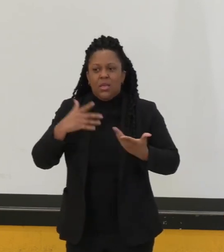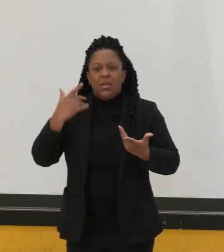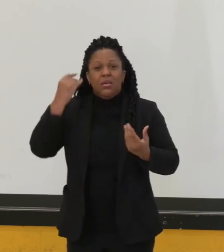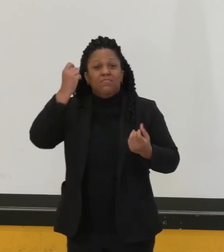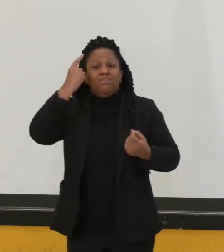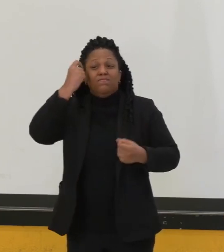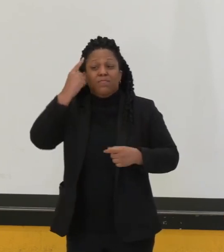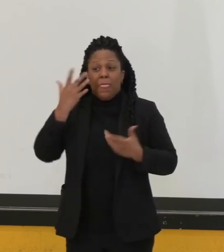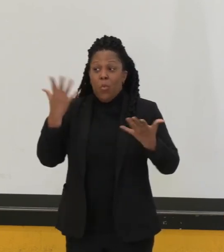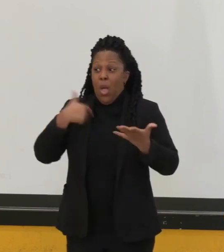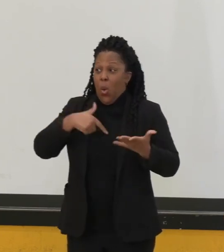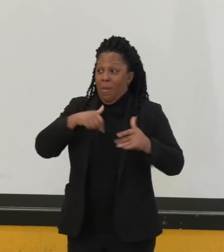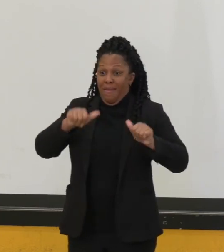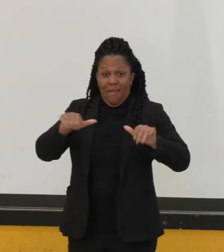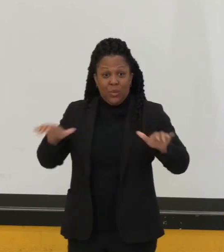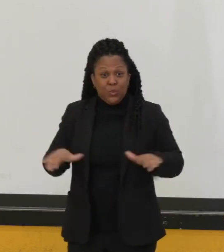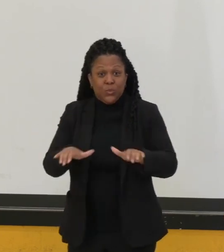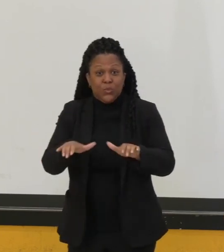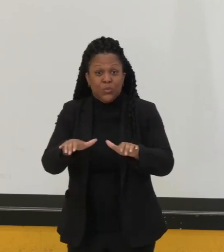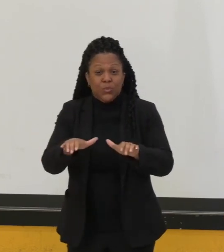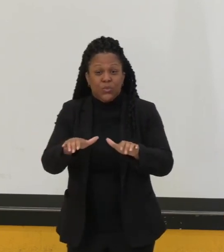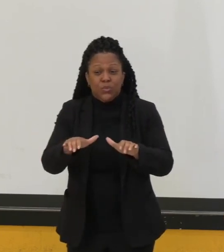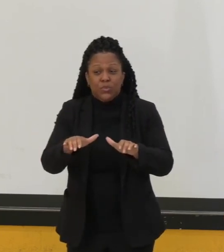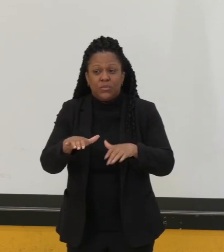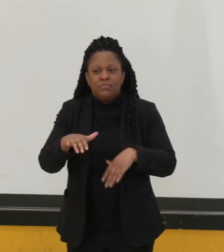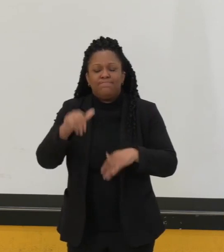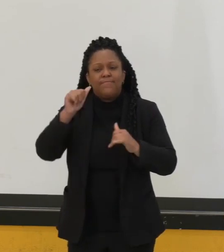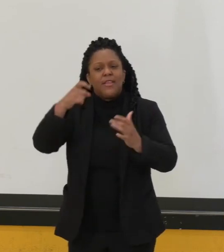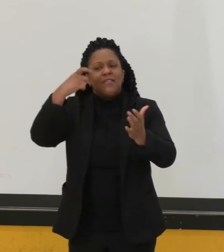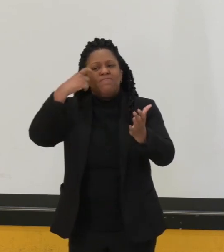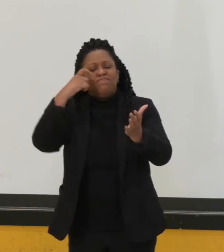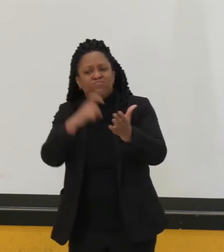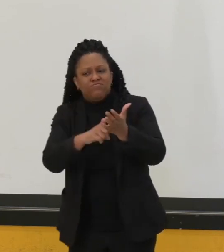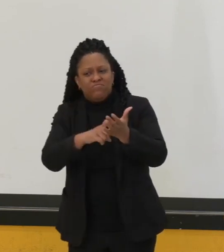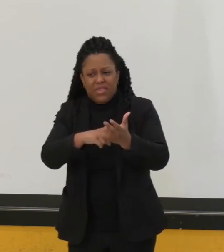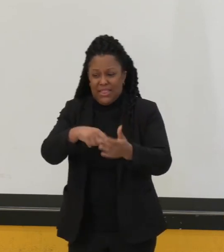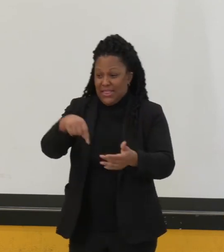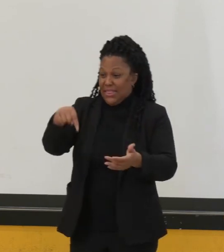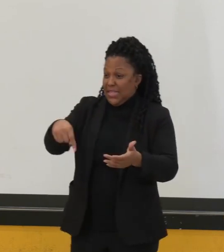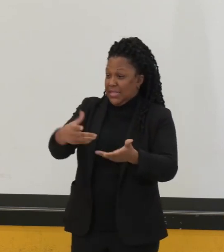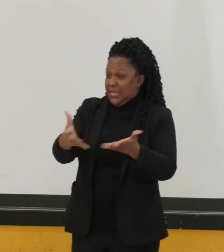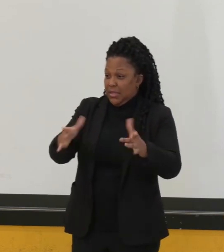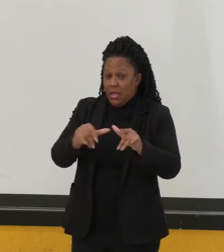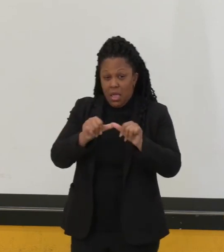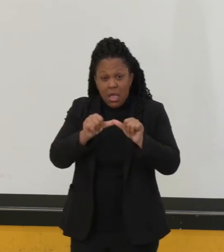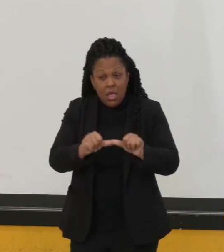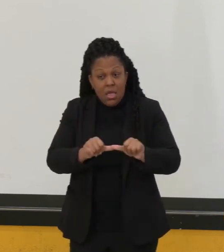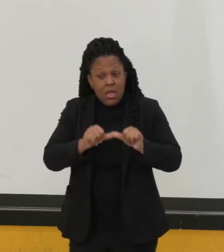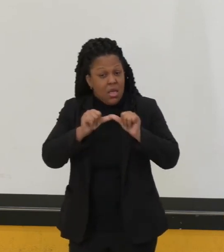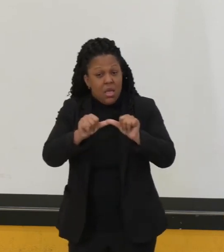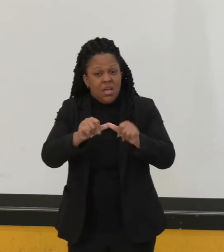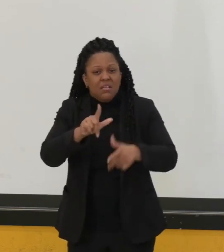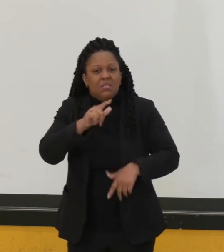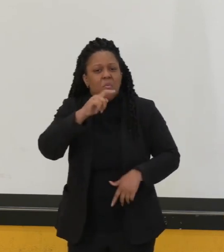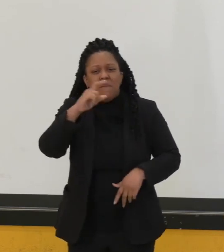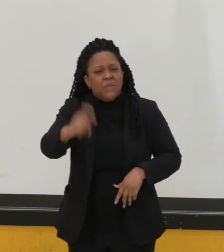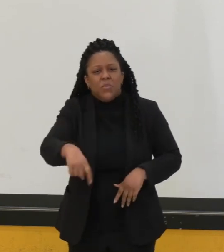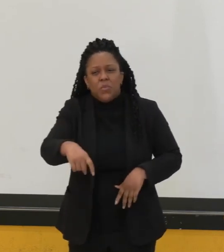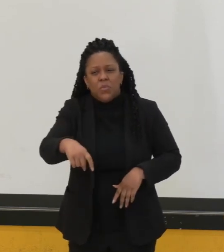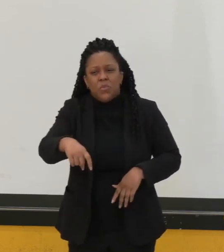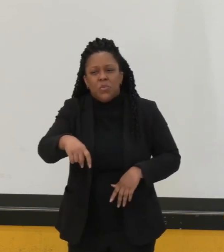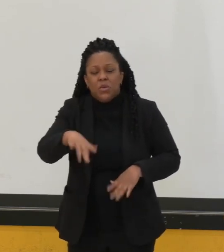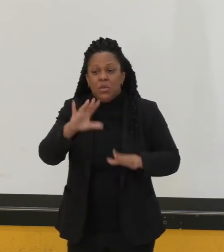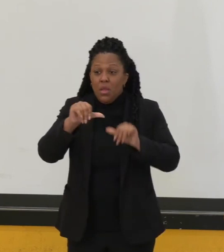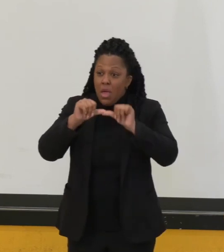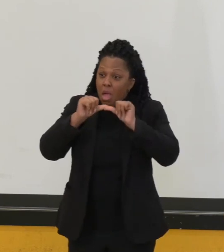is we can simply acknowledge it doesn't need to be this way. We don't have to continue having these press conferences